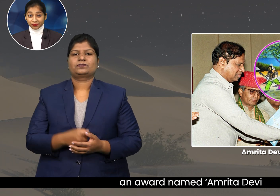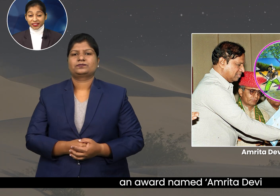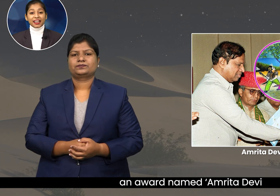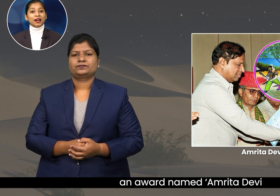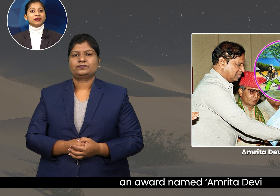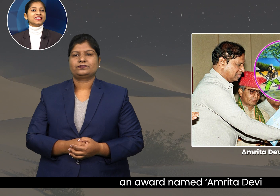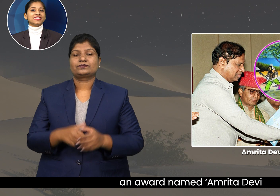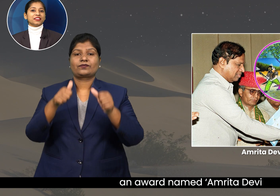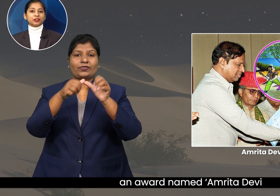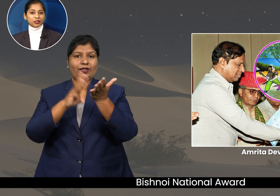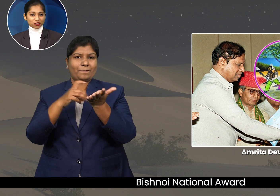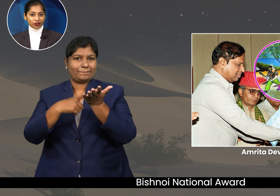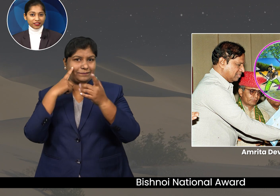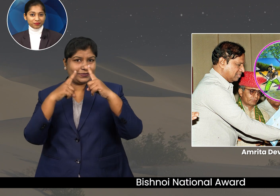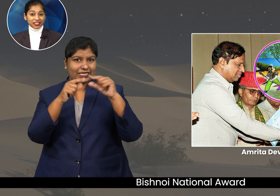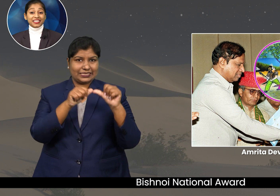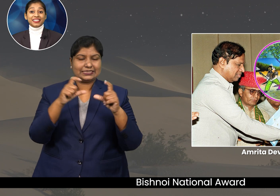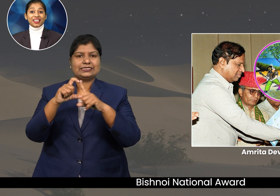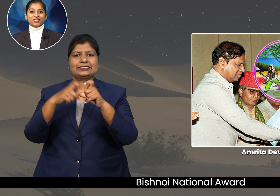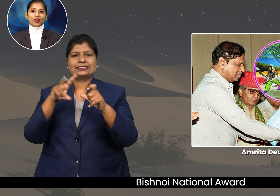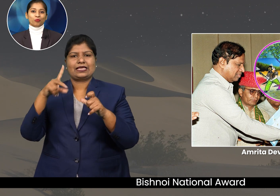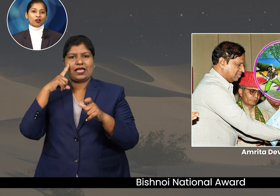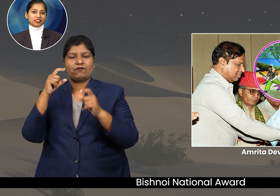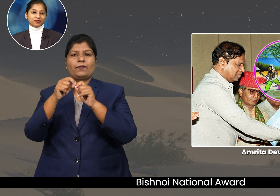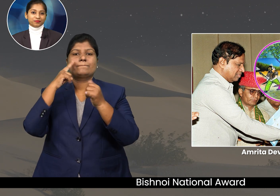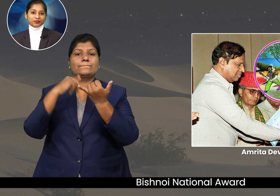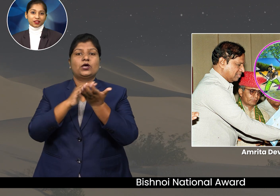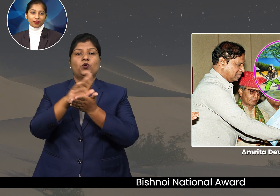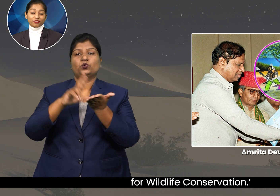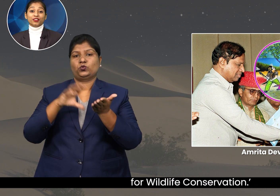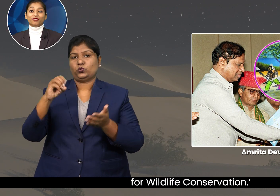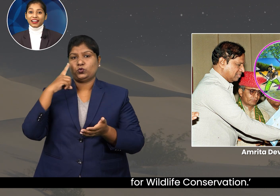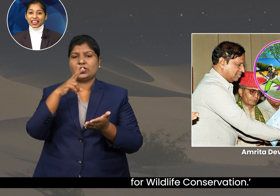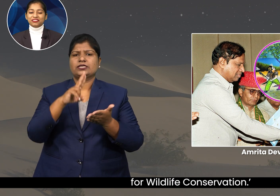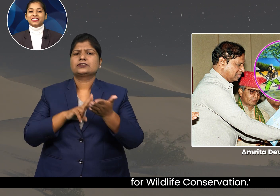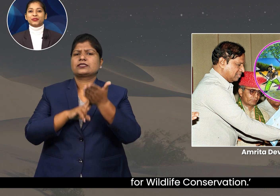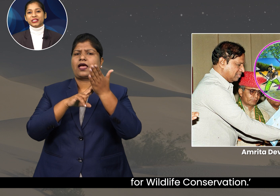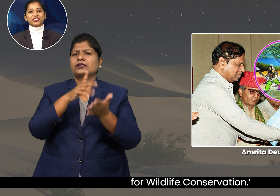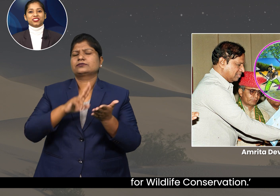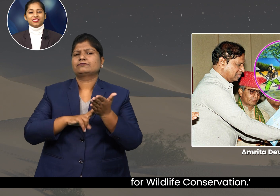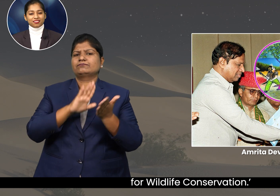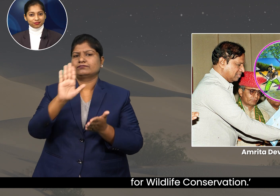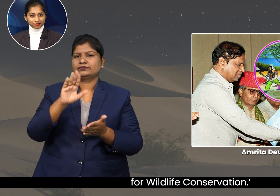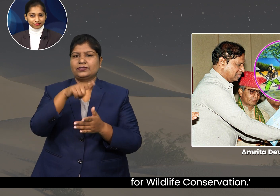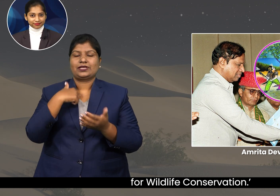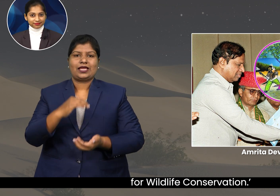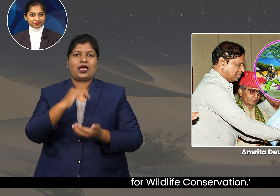named Amrita Devi Bishnoi National Award for Wildlife Conservation.